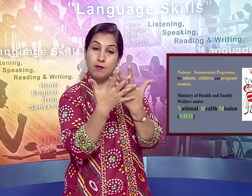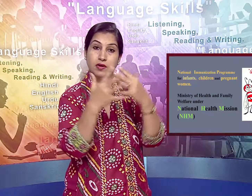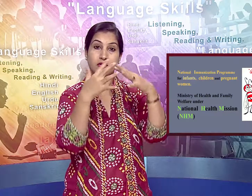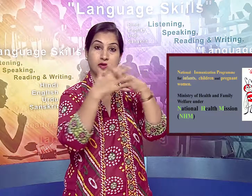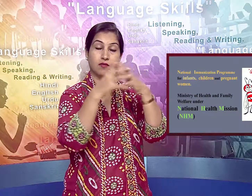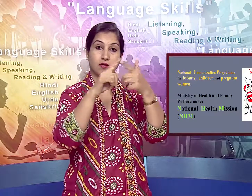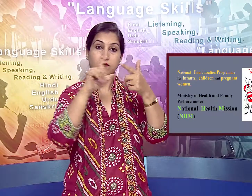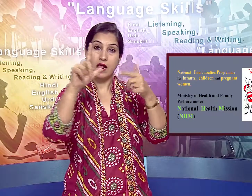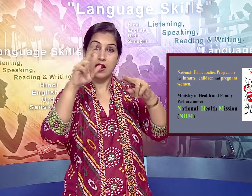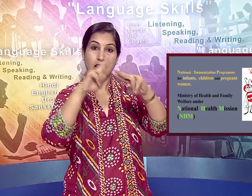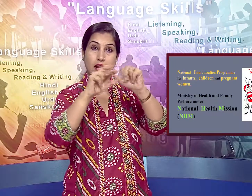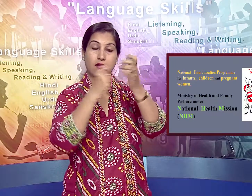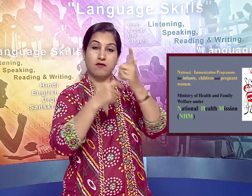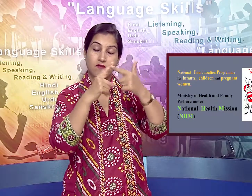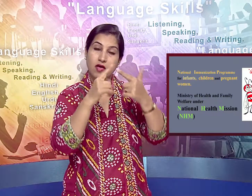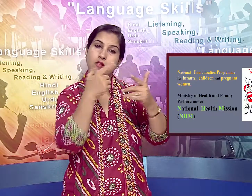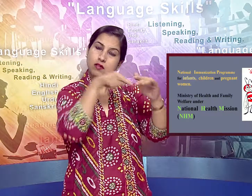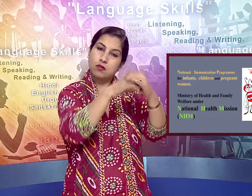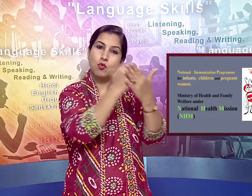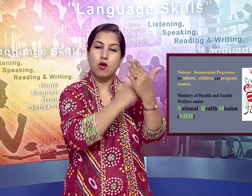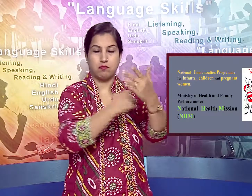the national mission.